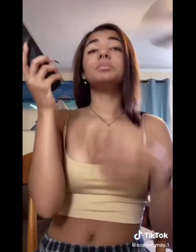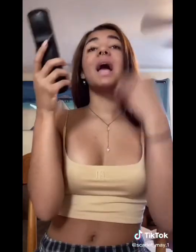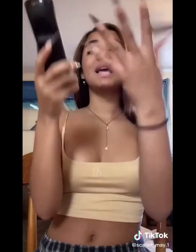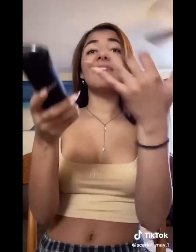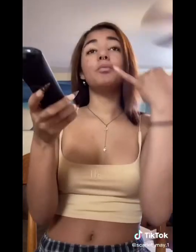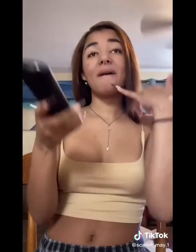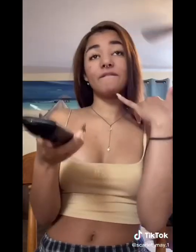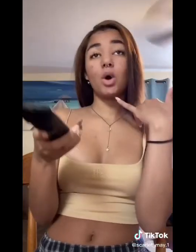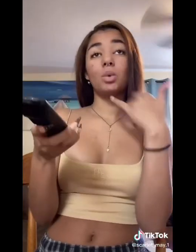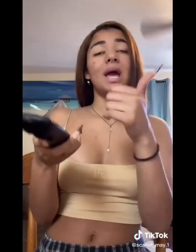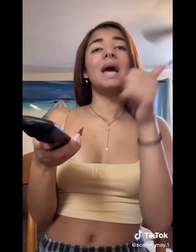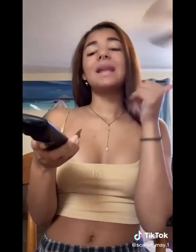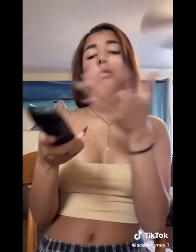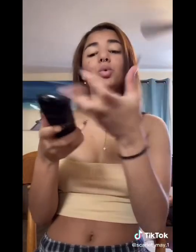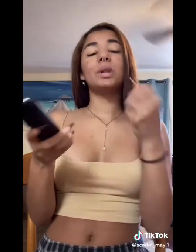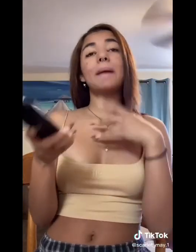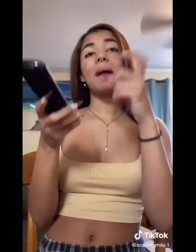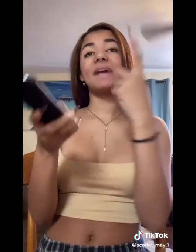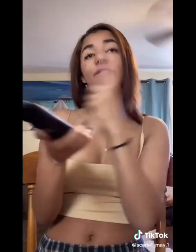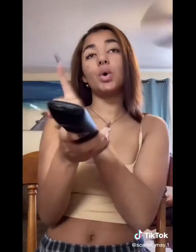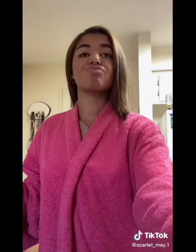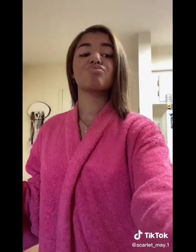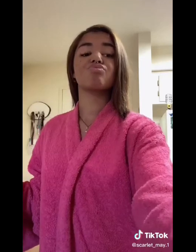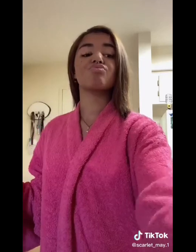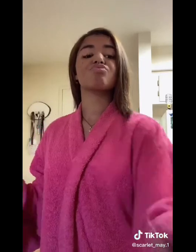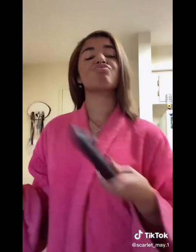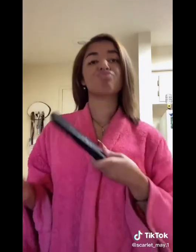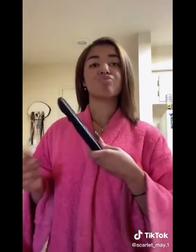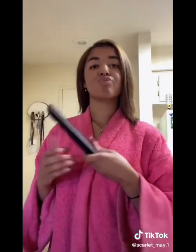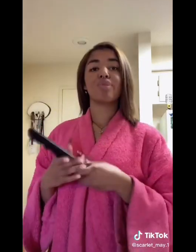you my phone and I won't be playing my game for a week.